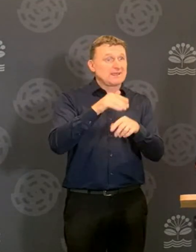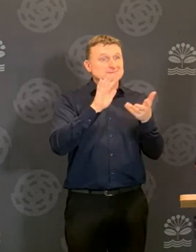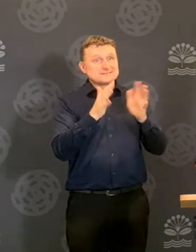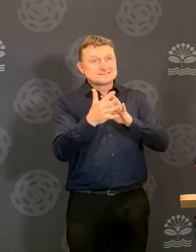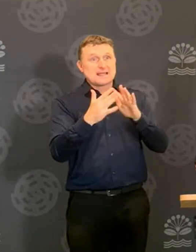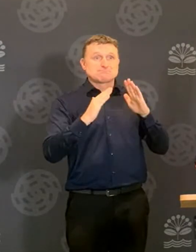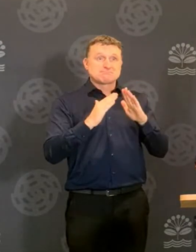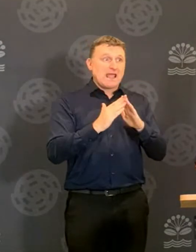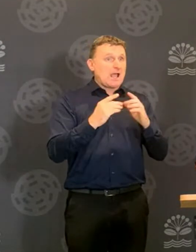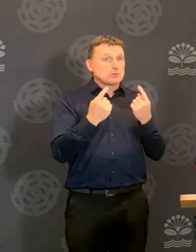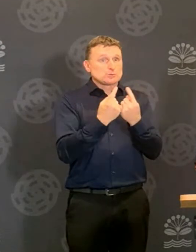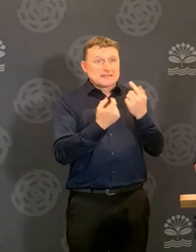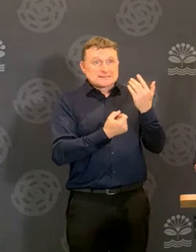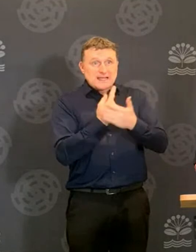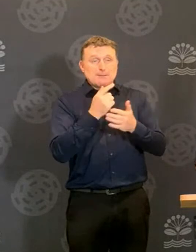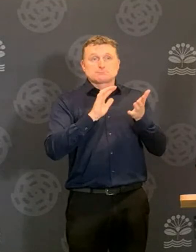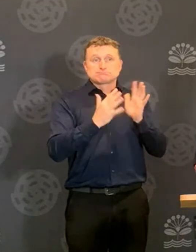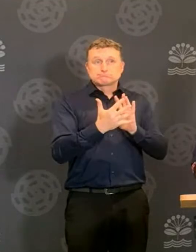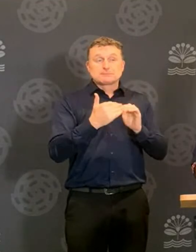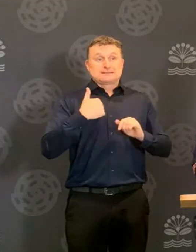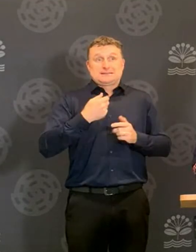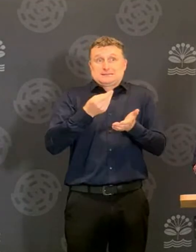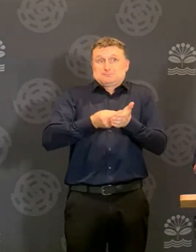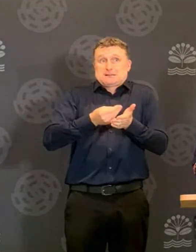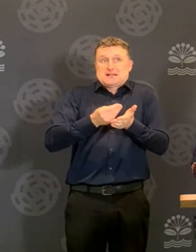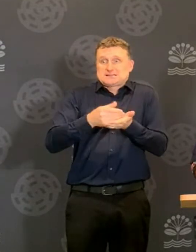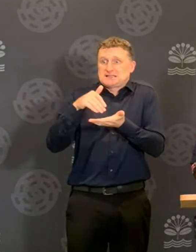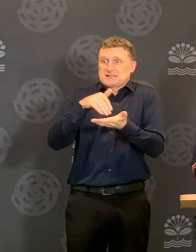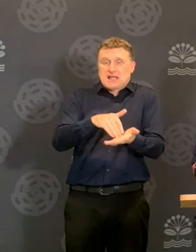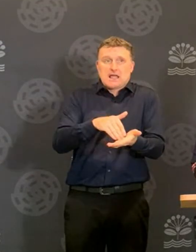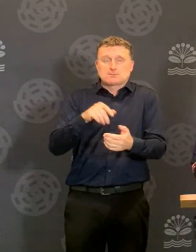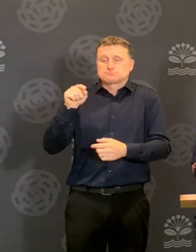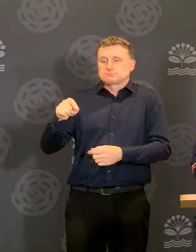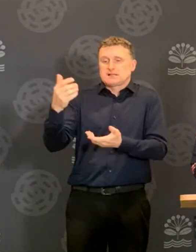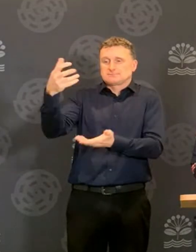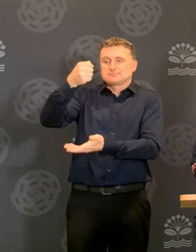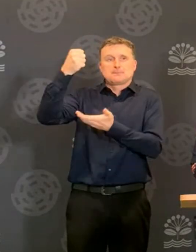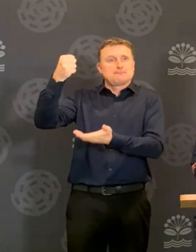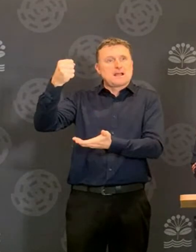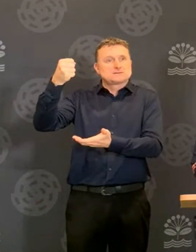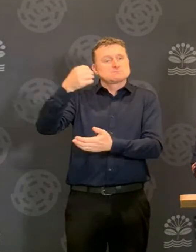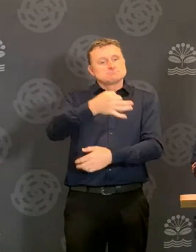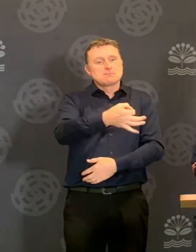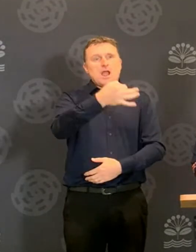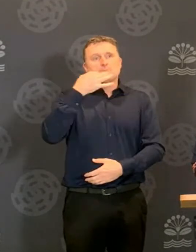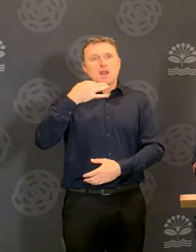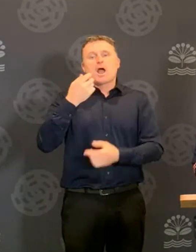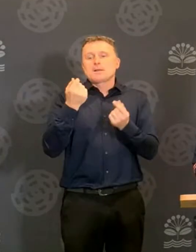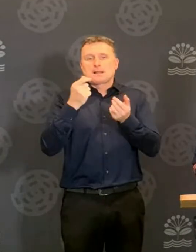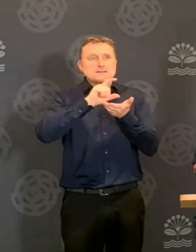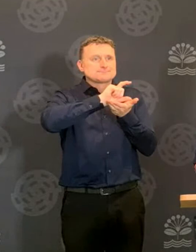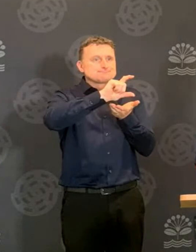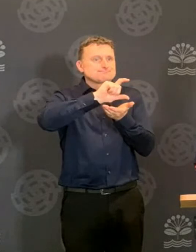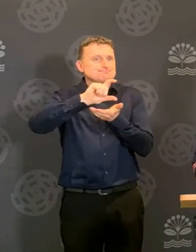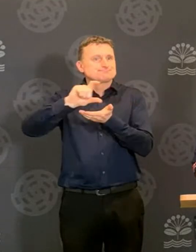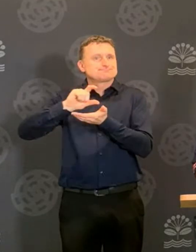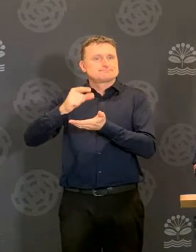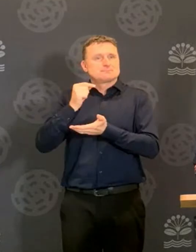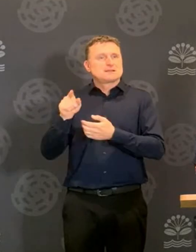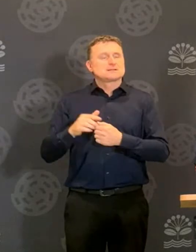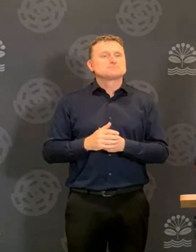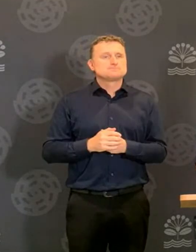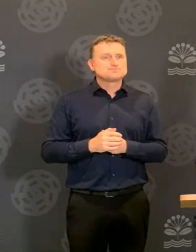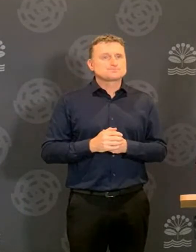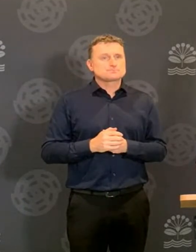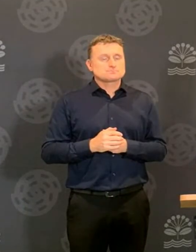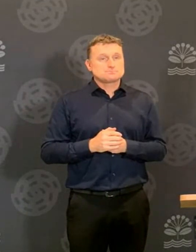this flood event, where they can sort of get immediate assistance with a range of different things. There is also